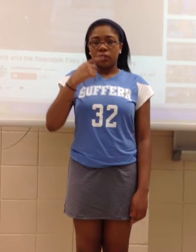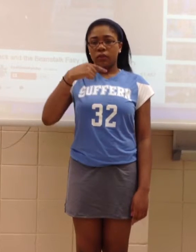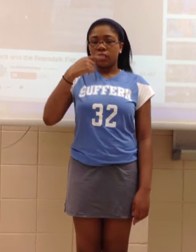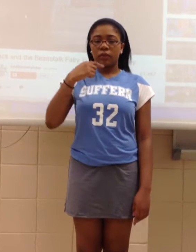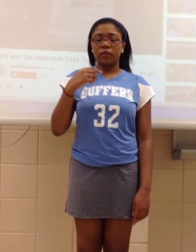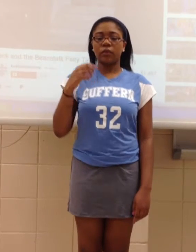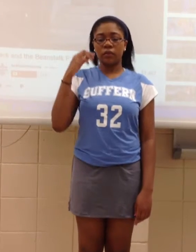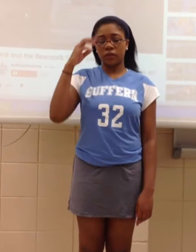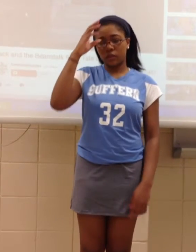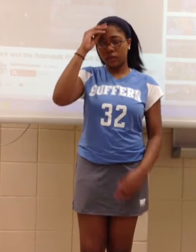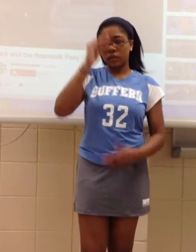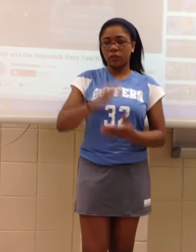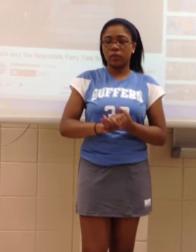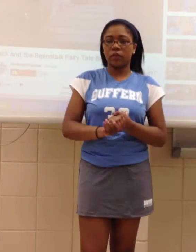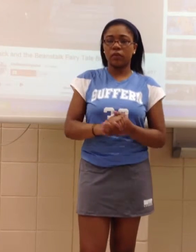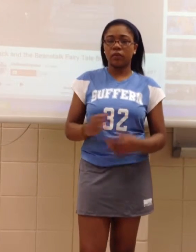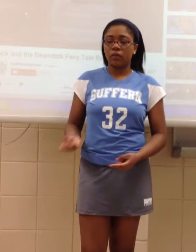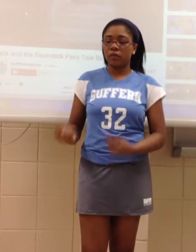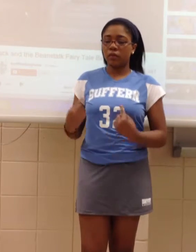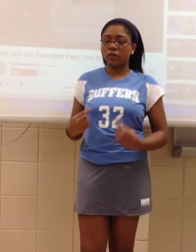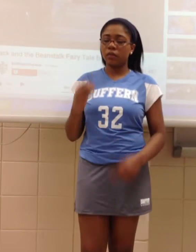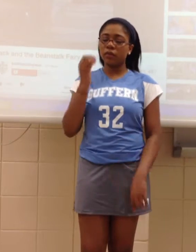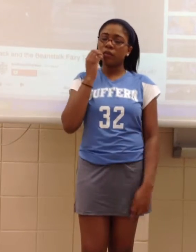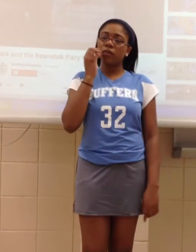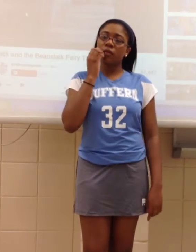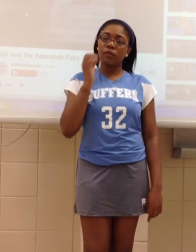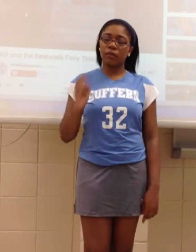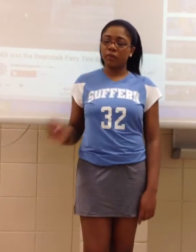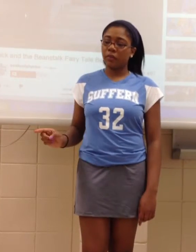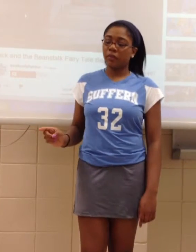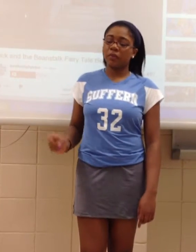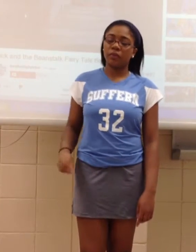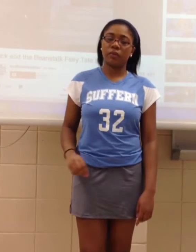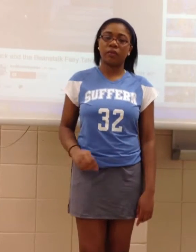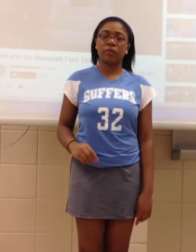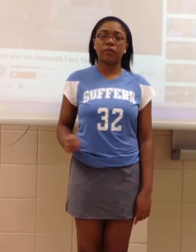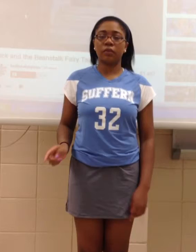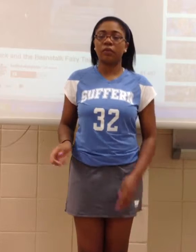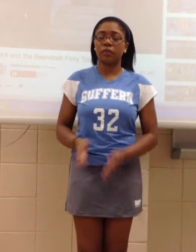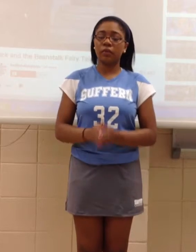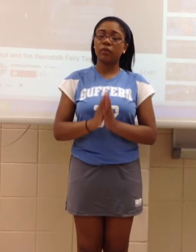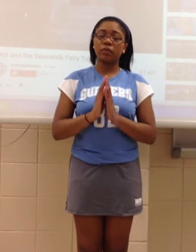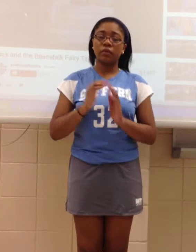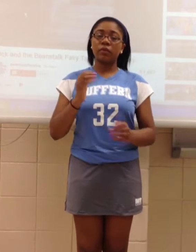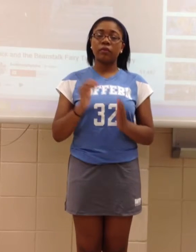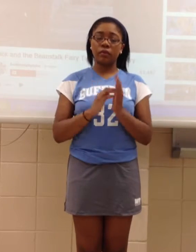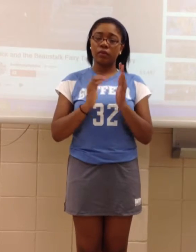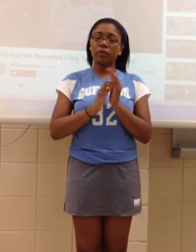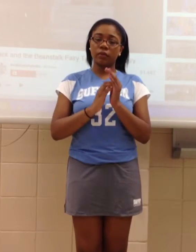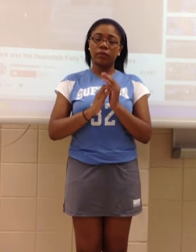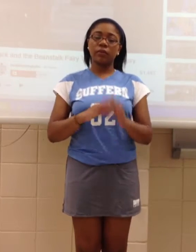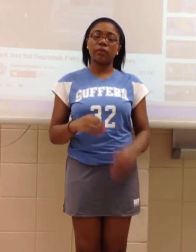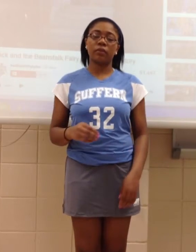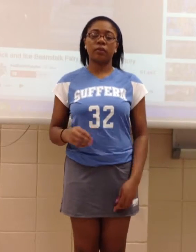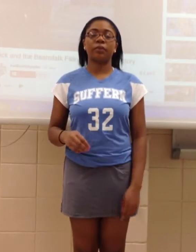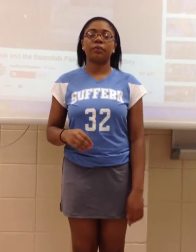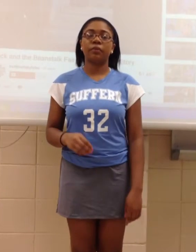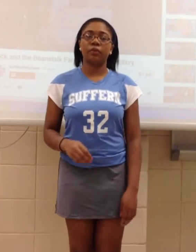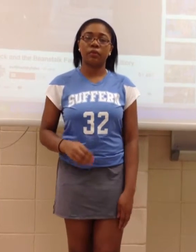was coming home soon and would eat Jack for supper. But Jack asked again so nicely that the woman brought him inside and gave him